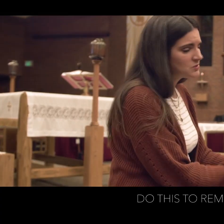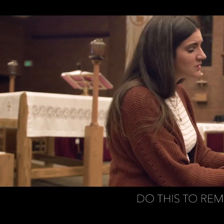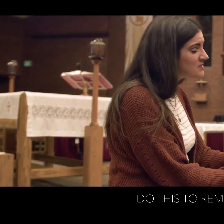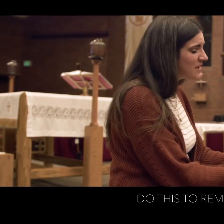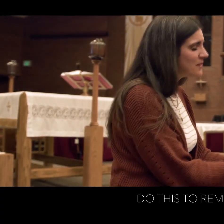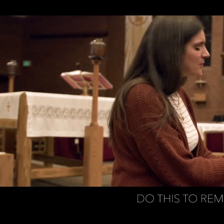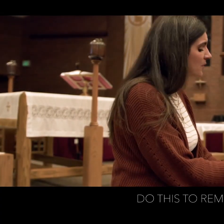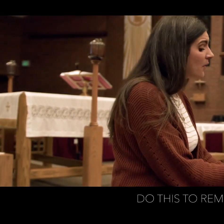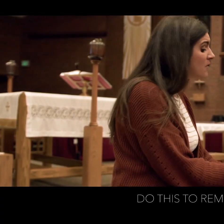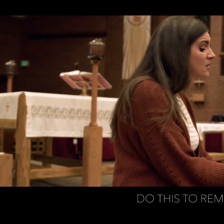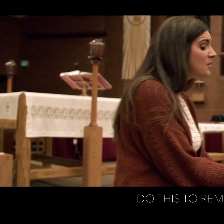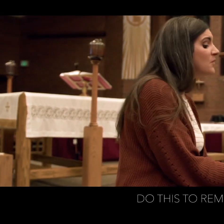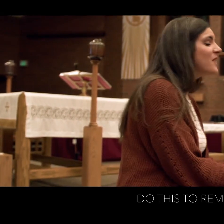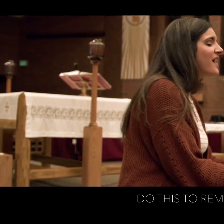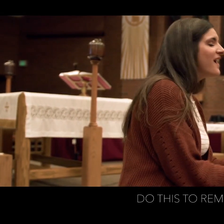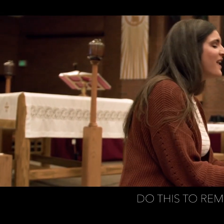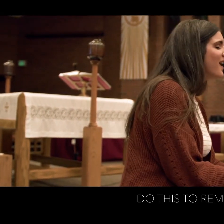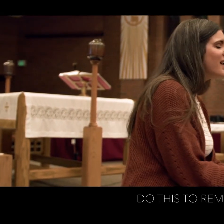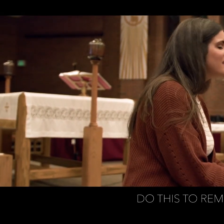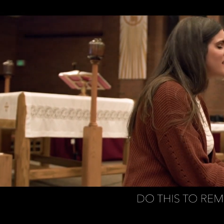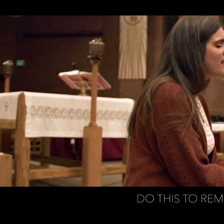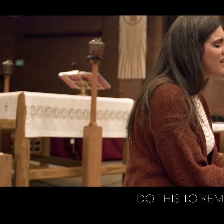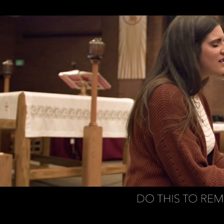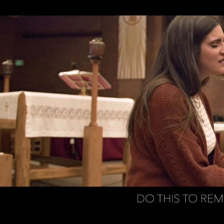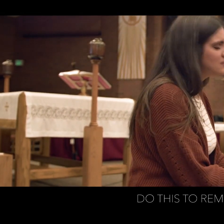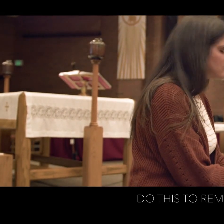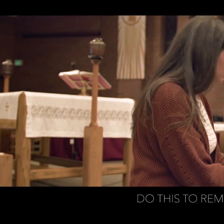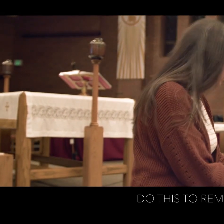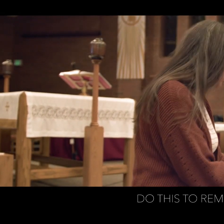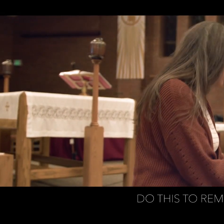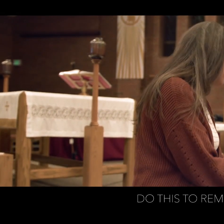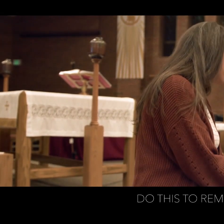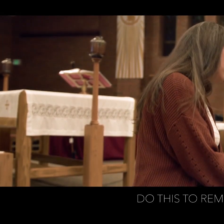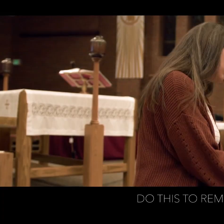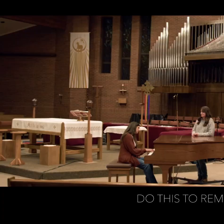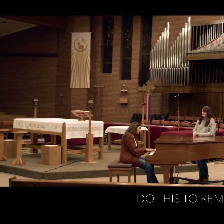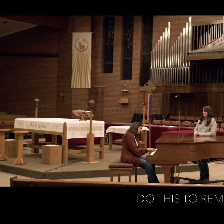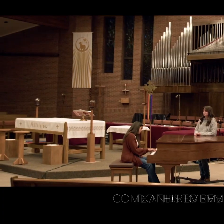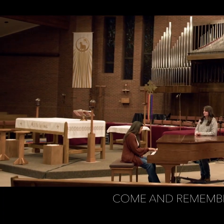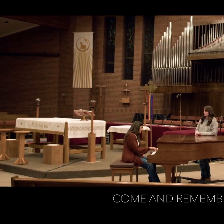Do this to remember who I am.